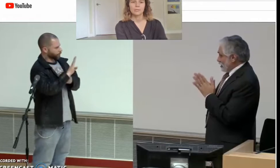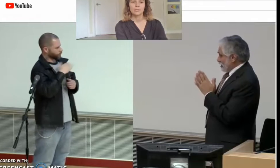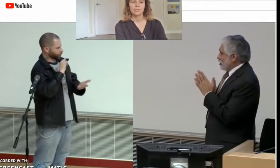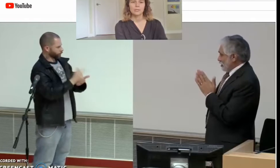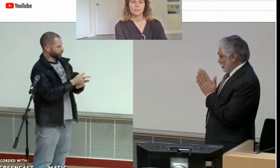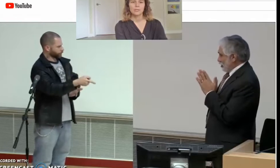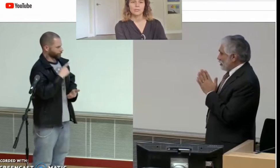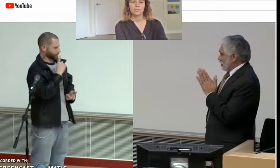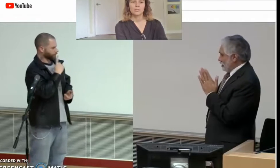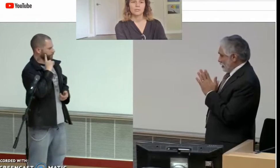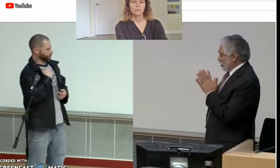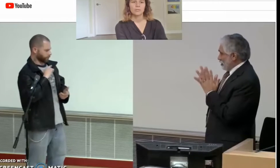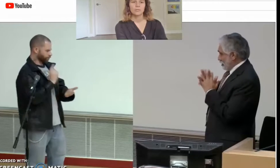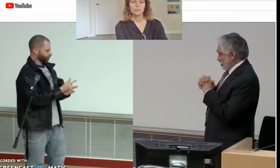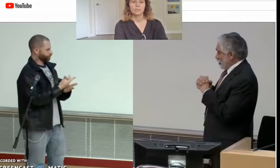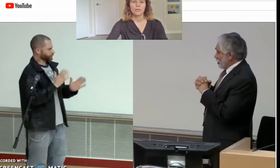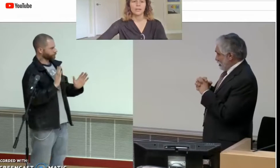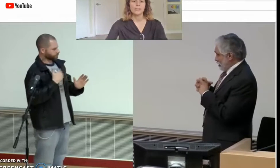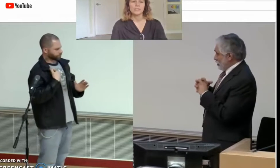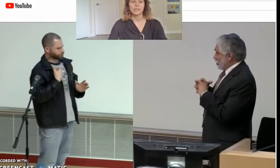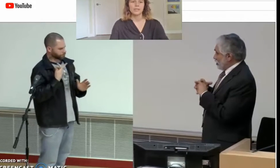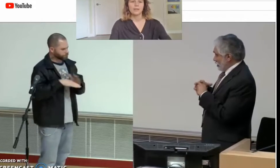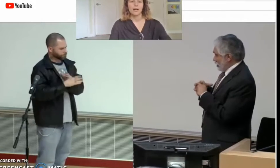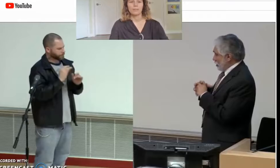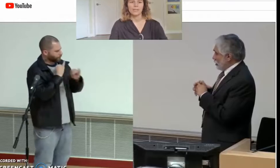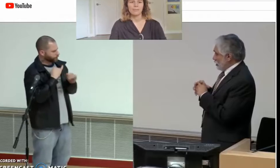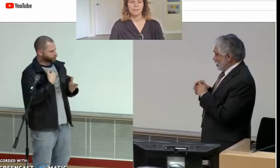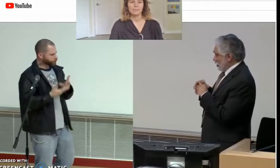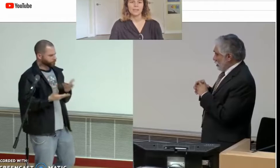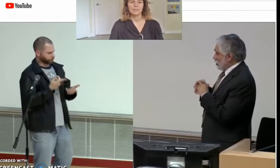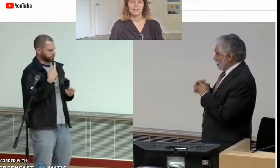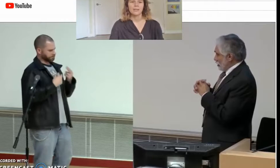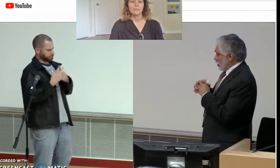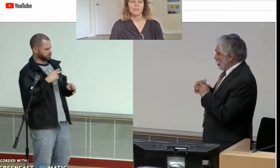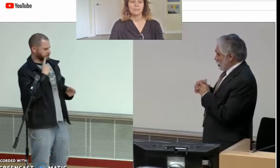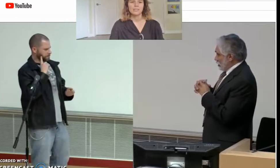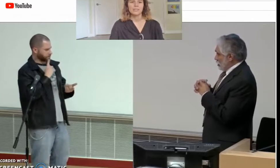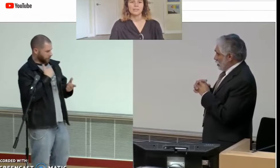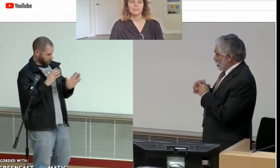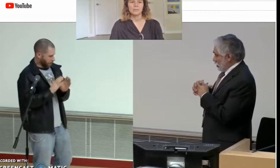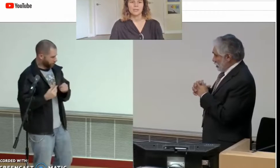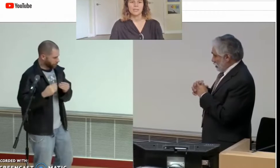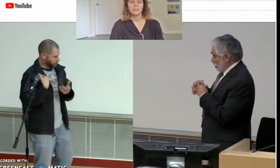Well, I graduated already. I'm deaf, and I was in this interview